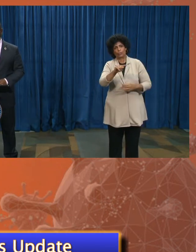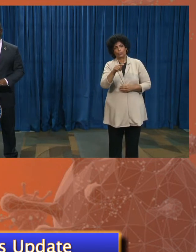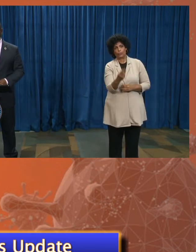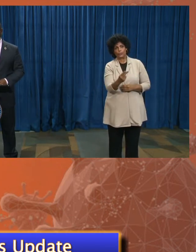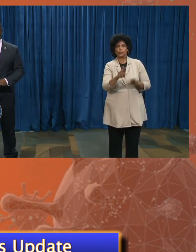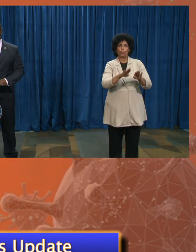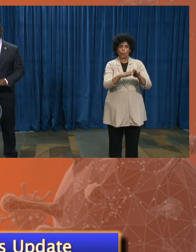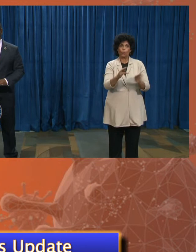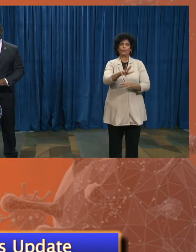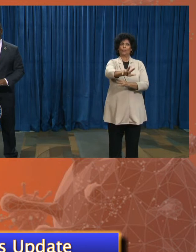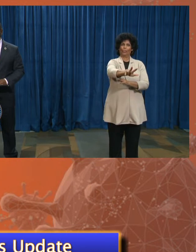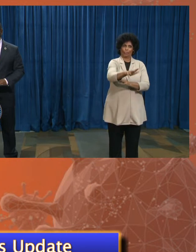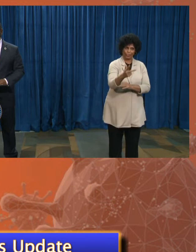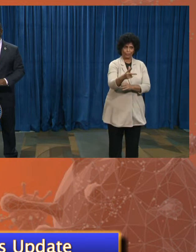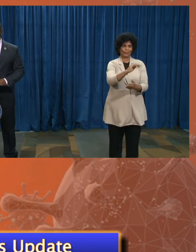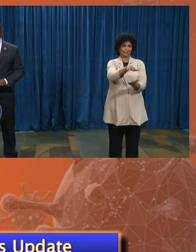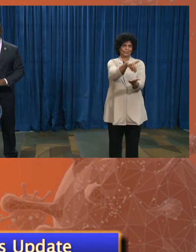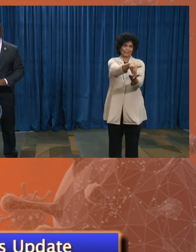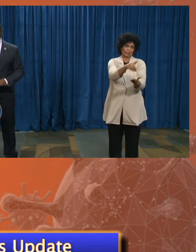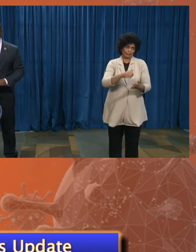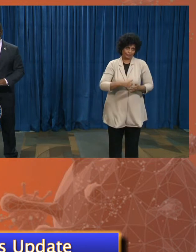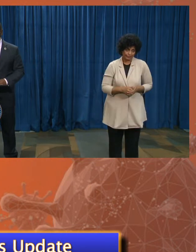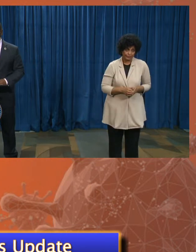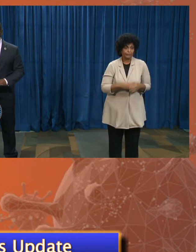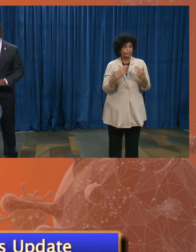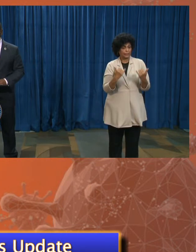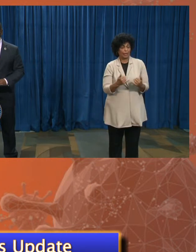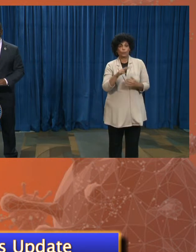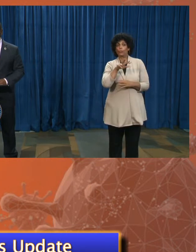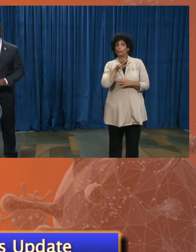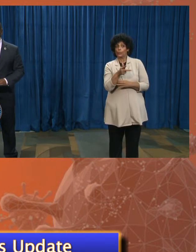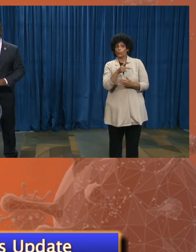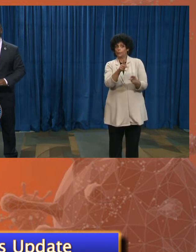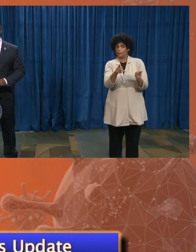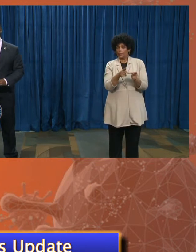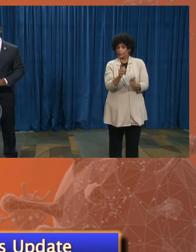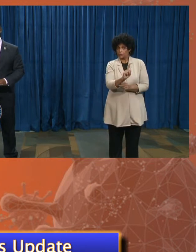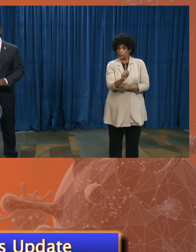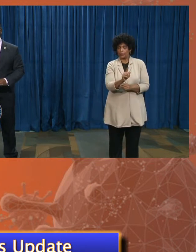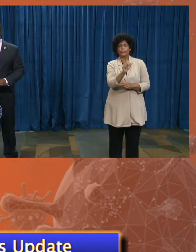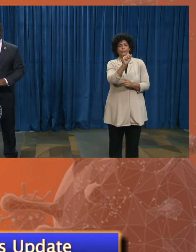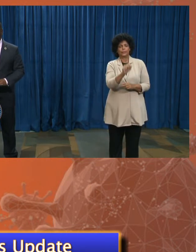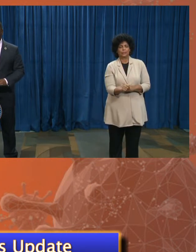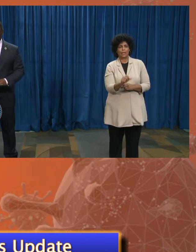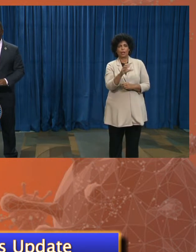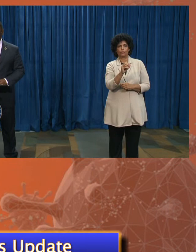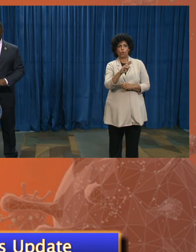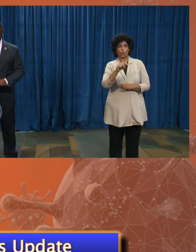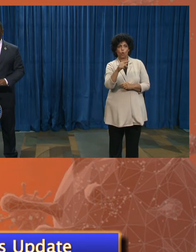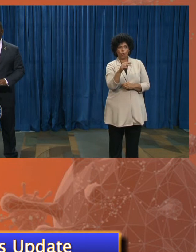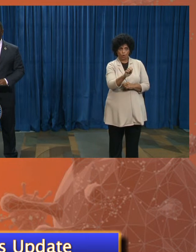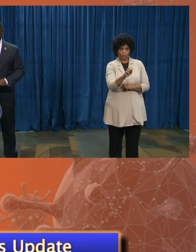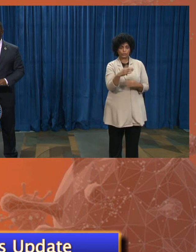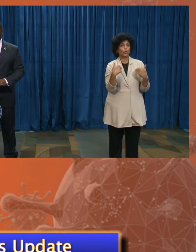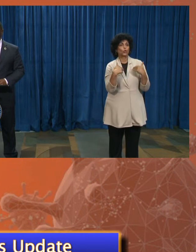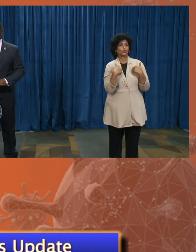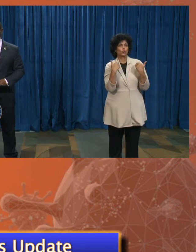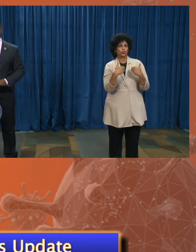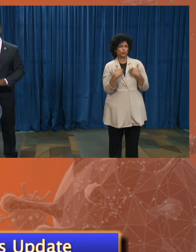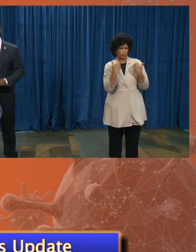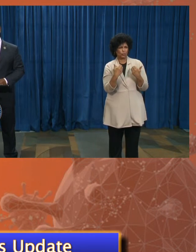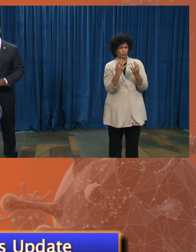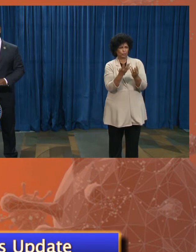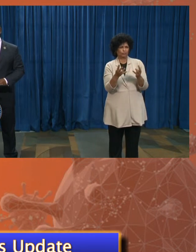week. Plans are being finalized to open a testing site at the South Orange Youth Sports Complex, which is